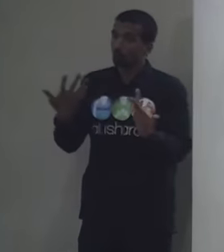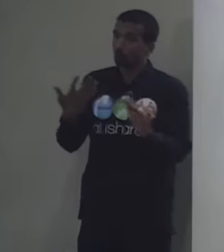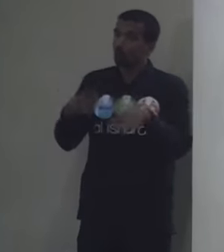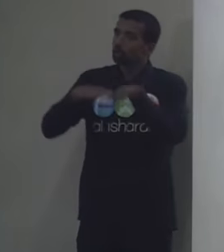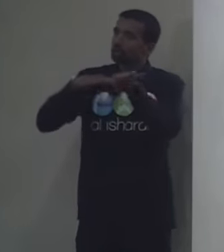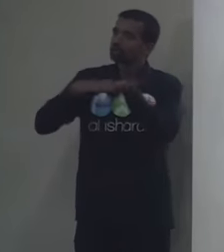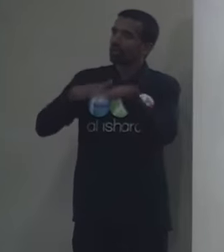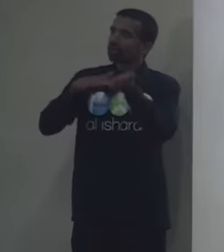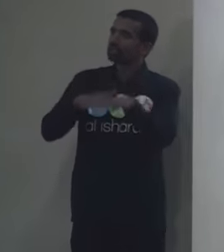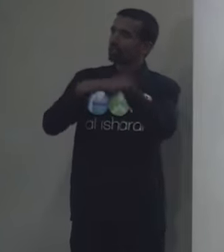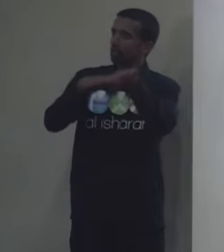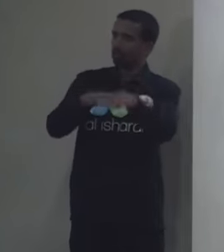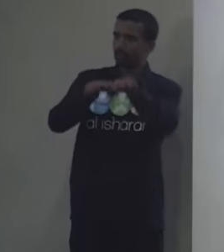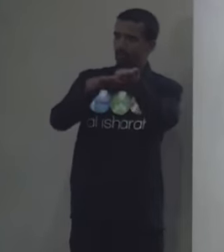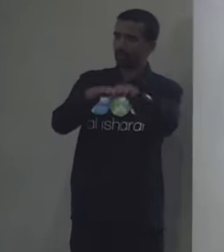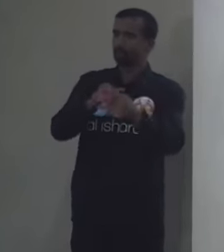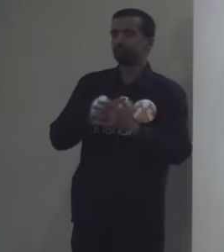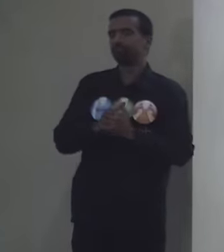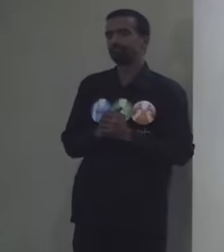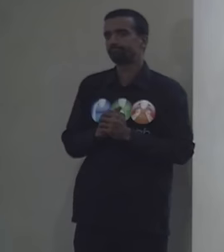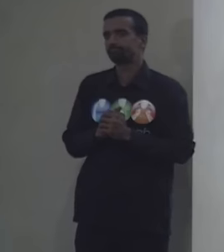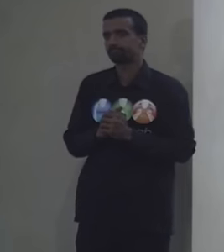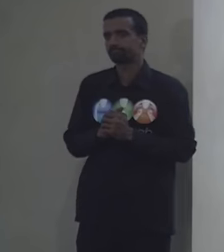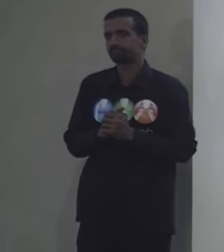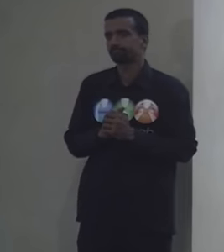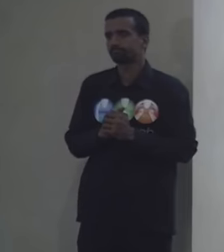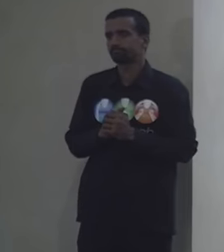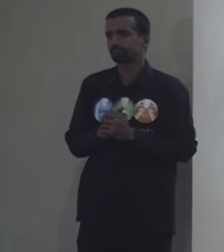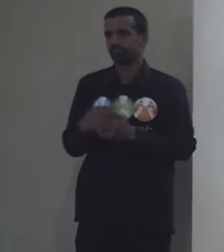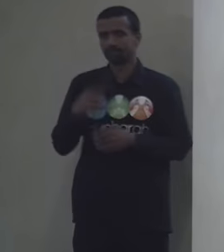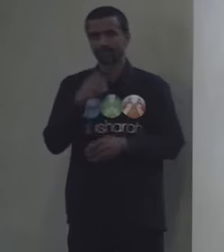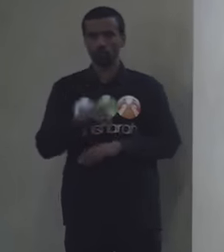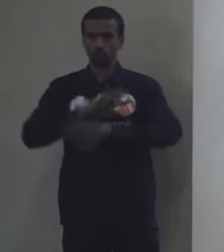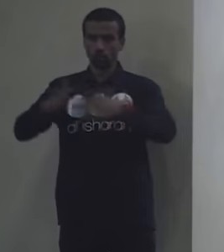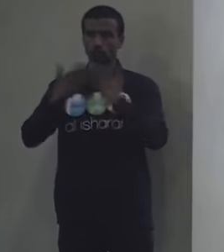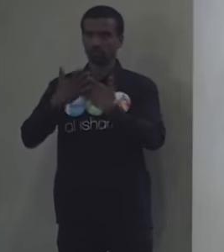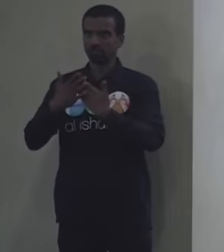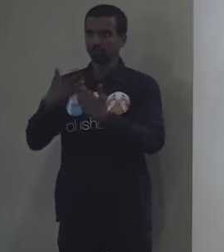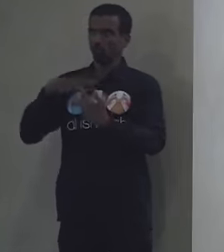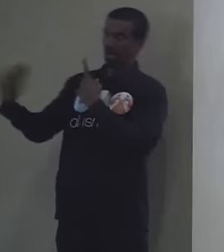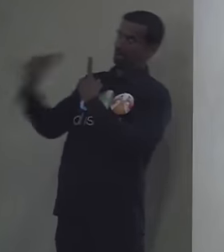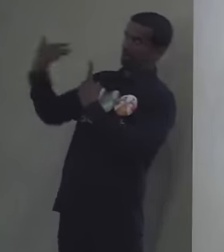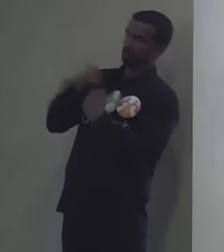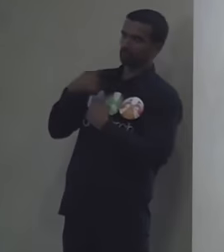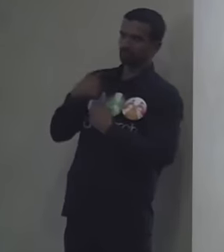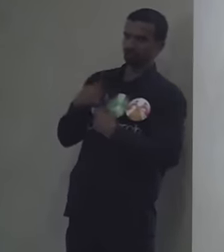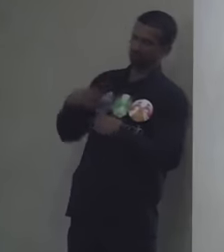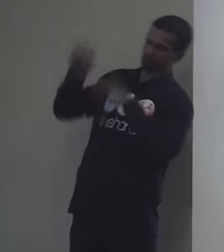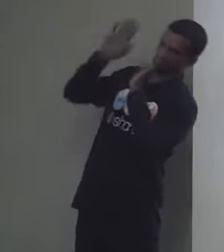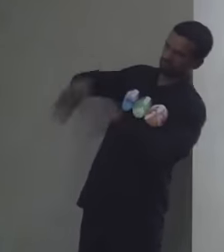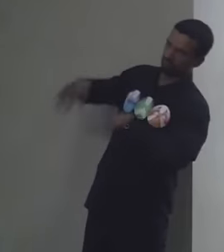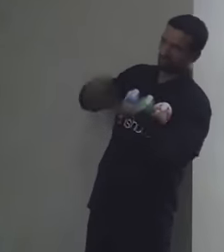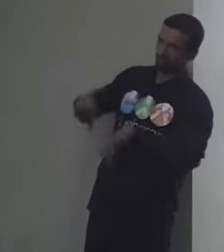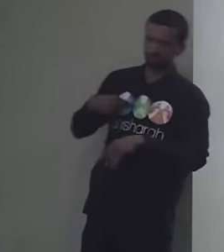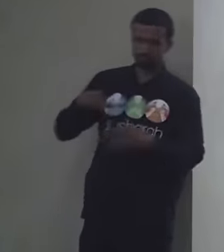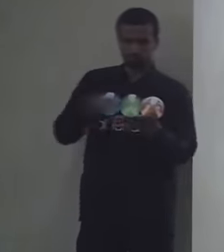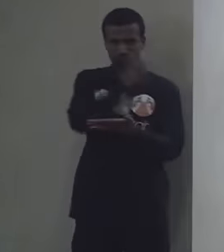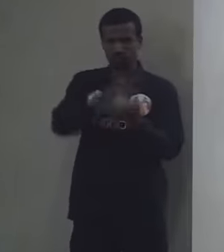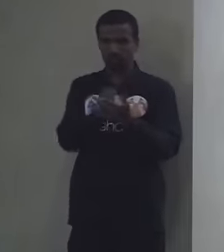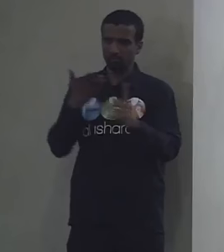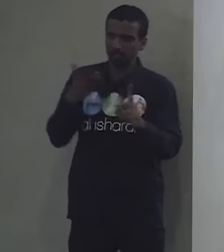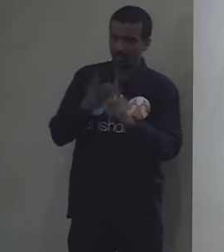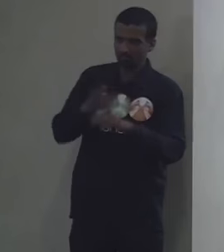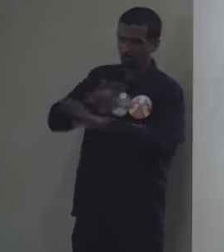if you can. You're not going to say, oh, these kuffar, they're always trying to get me, I'm going in. I'm going to stay on Sirat al-Mustaqim, and I'm just going to, you know,